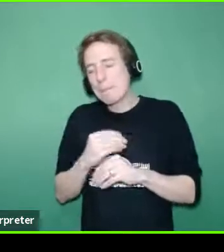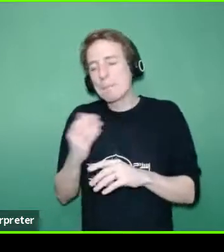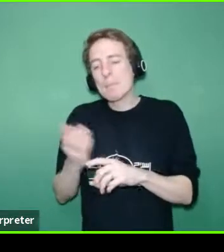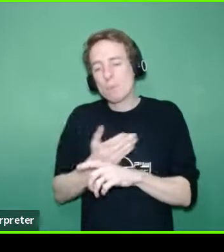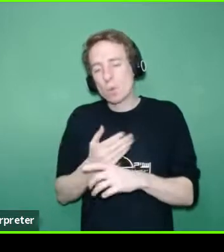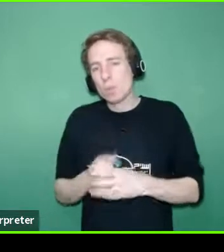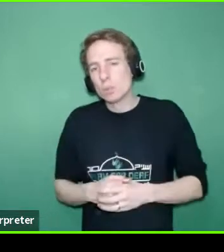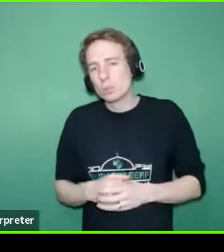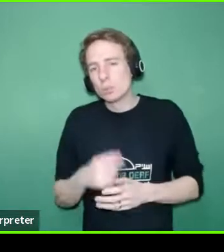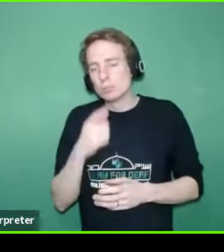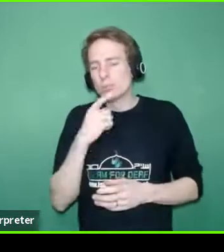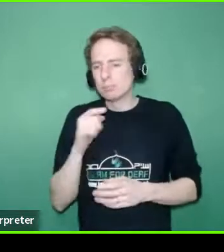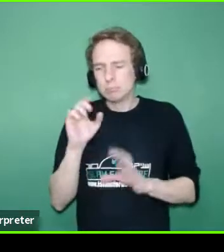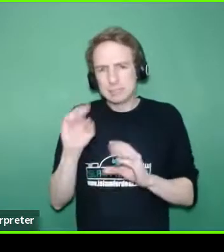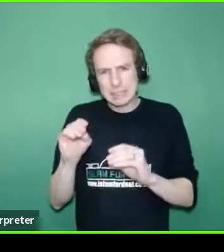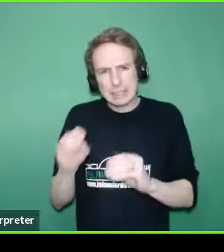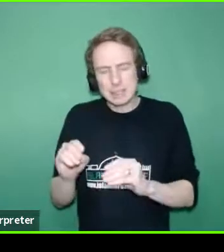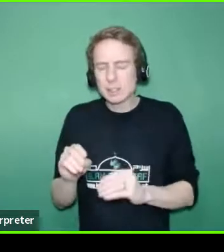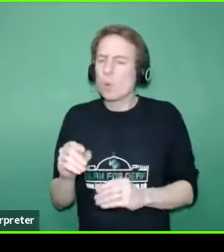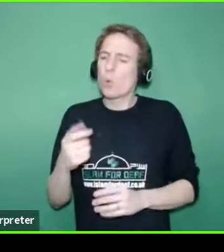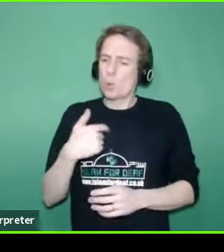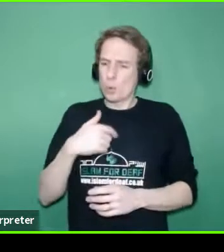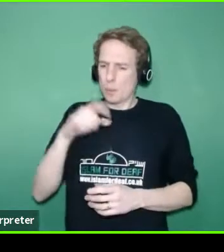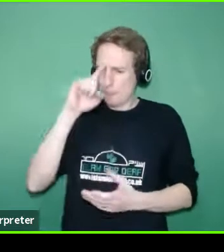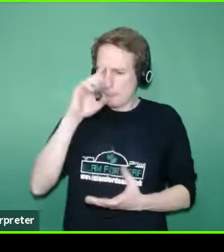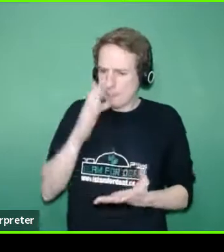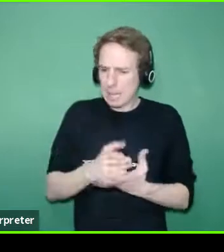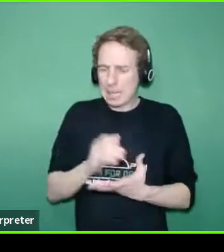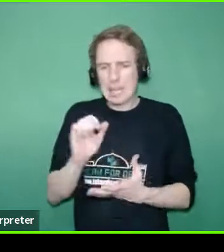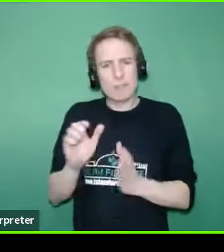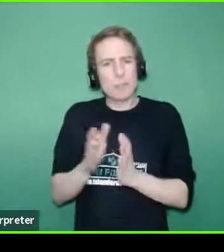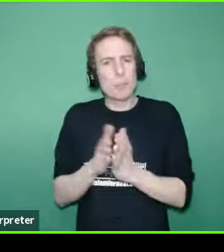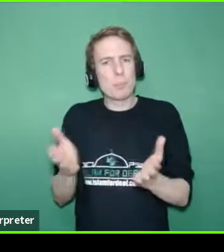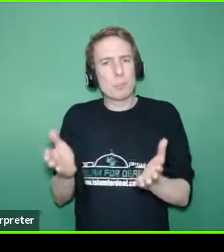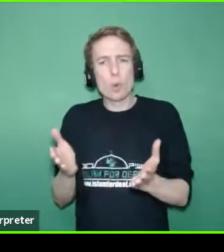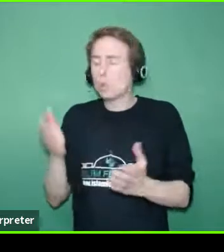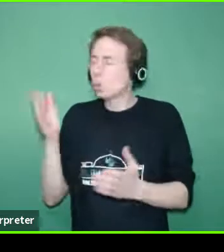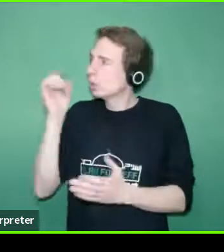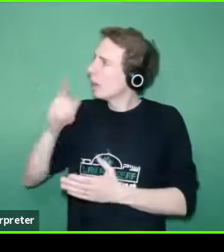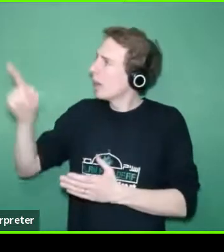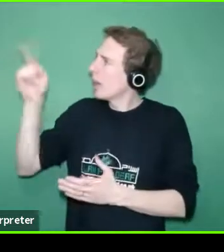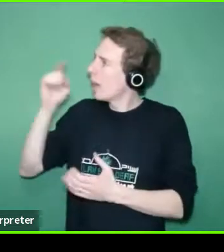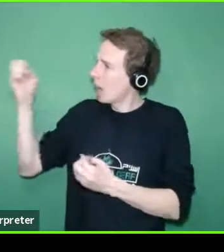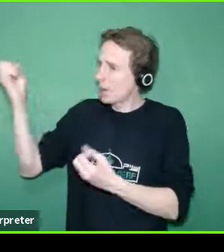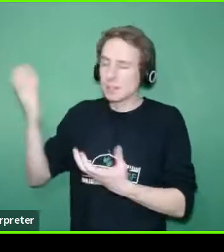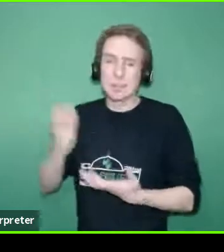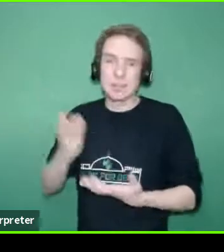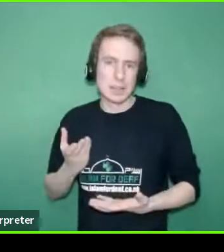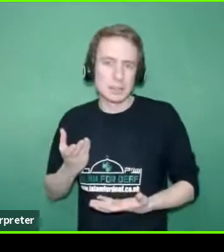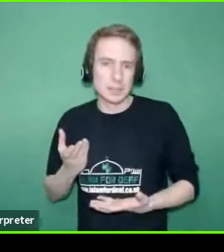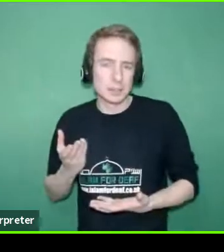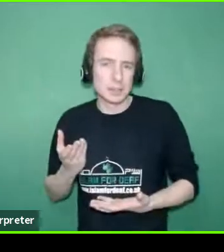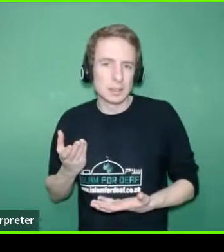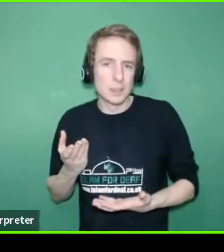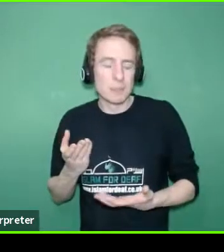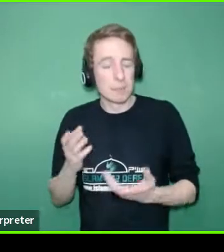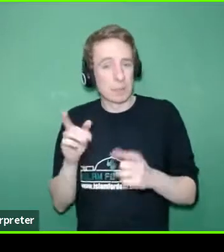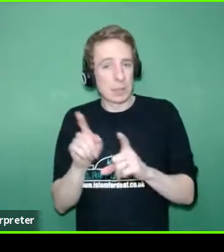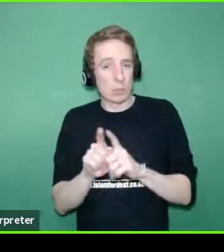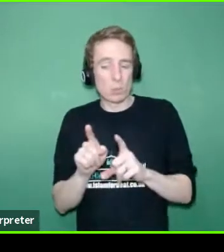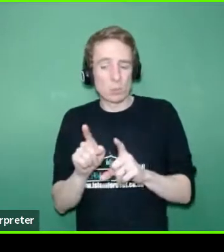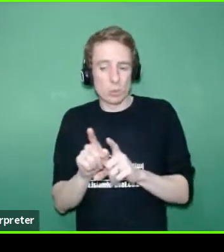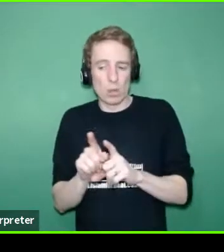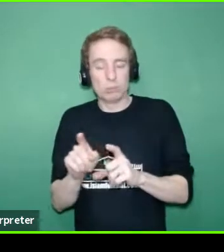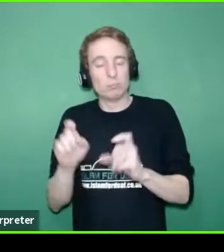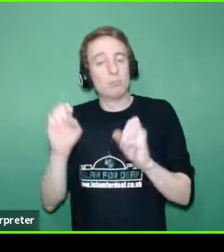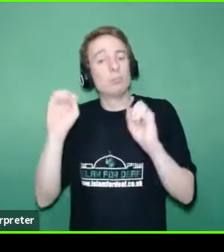indeed, I have believed in the book that you sent, meaning, oh Allah, I've believed in you and the book that you have sent, and the